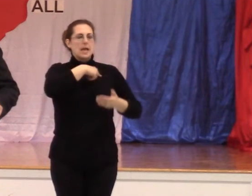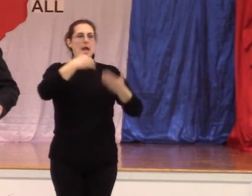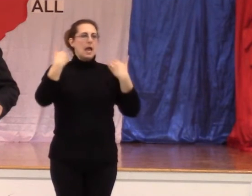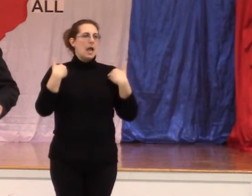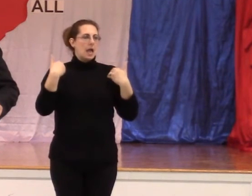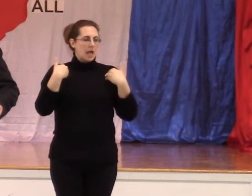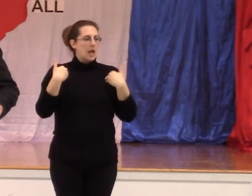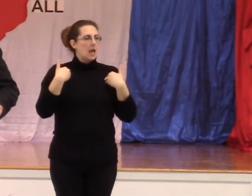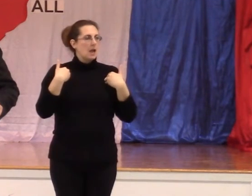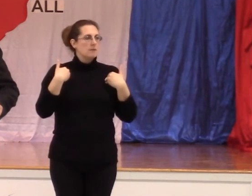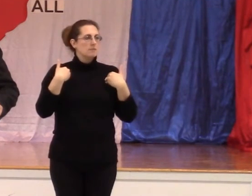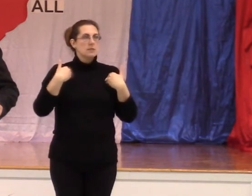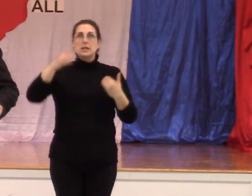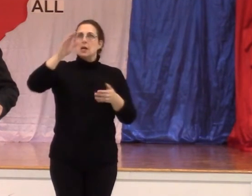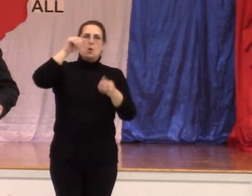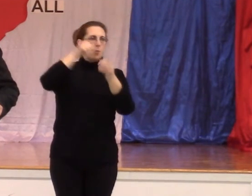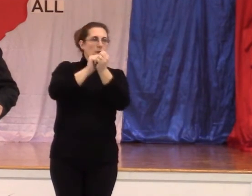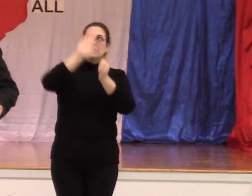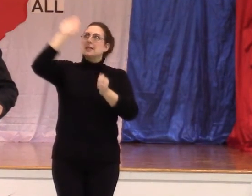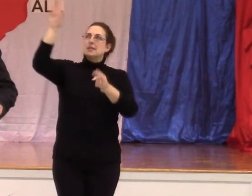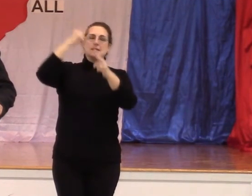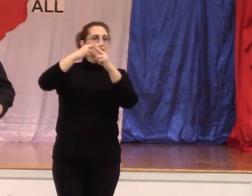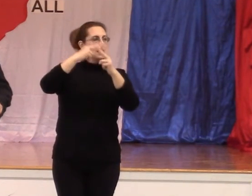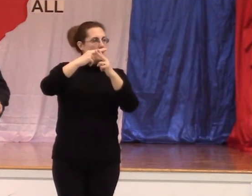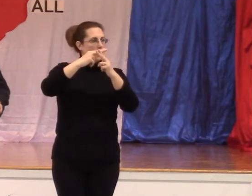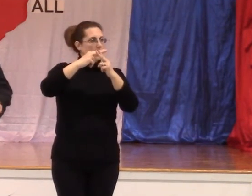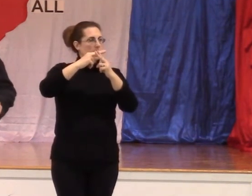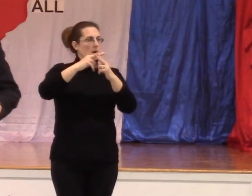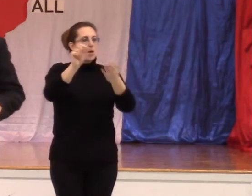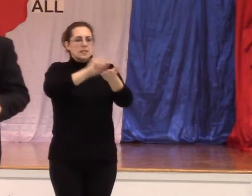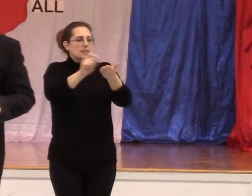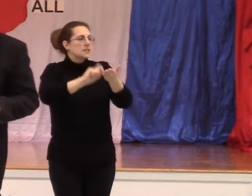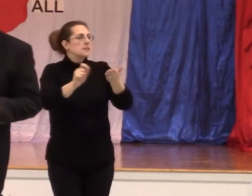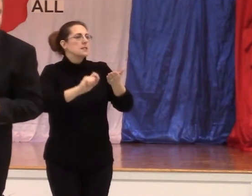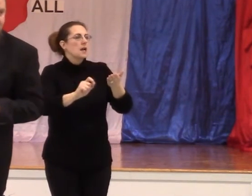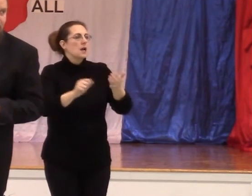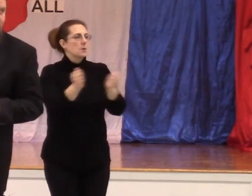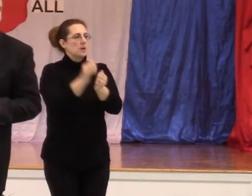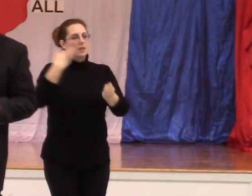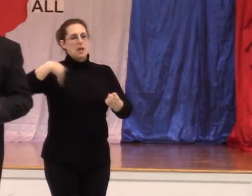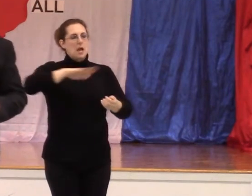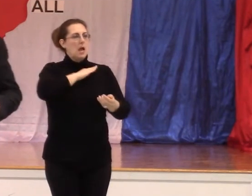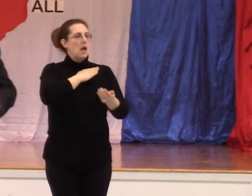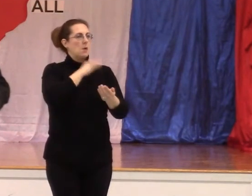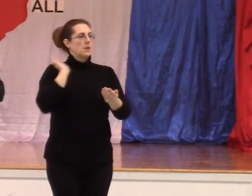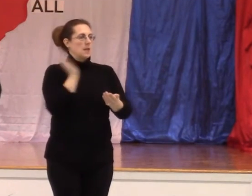and with the invocation of His name, attached our signatures with our own hands.